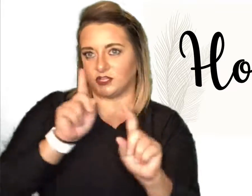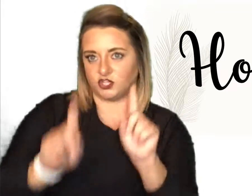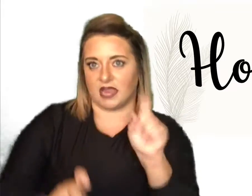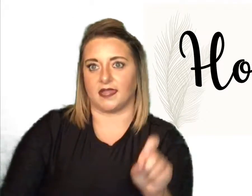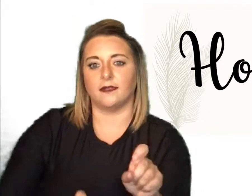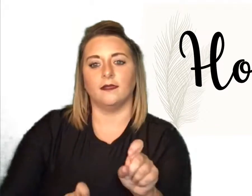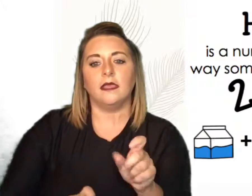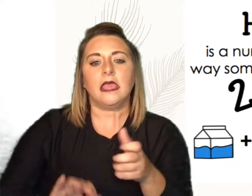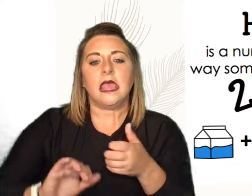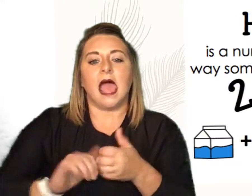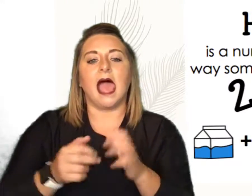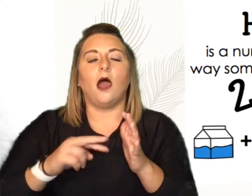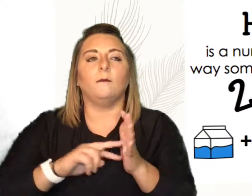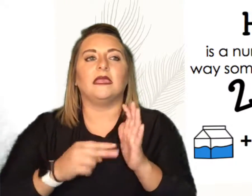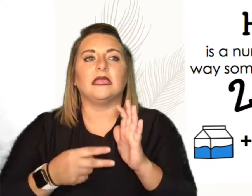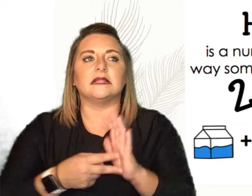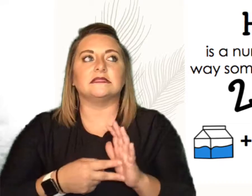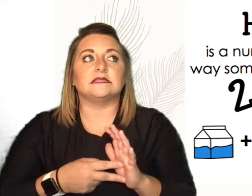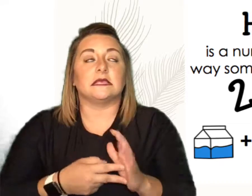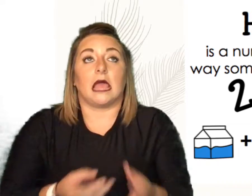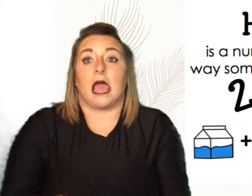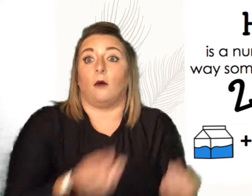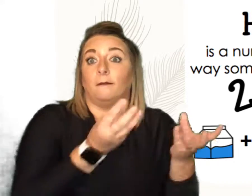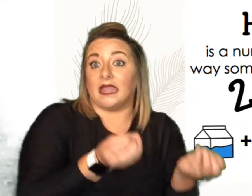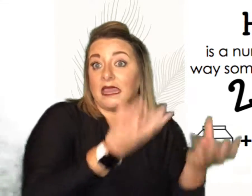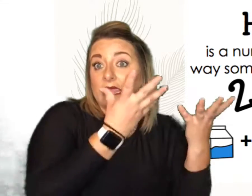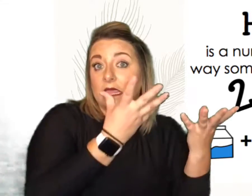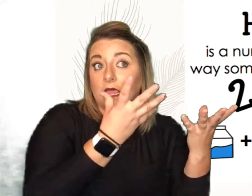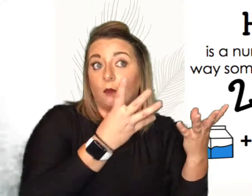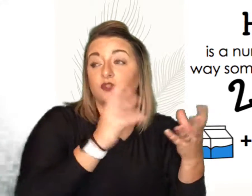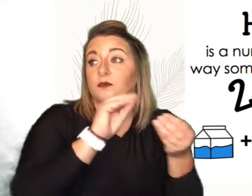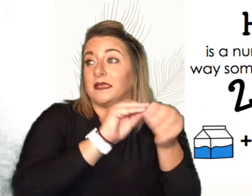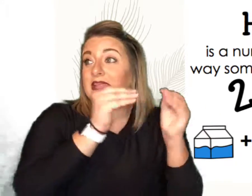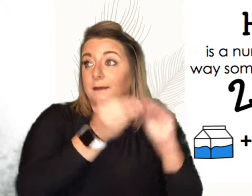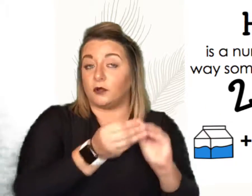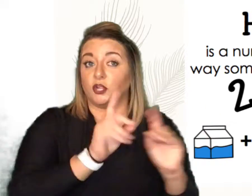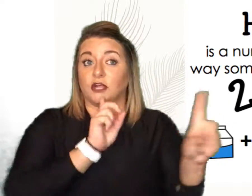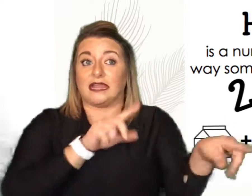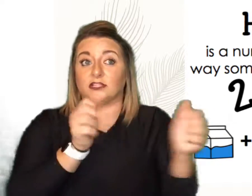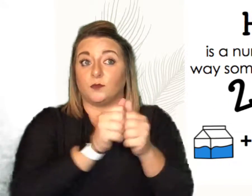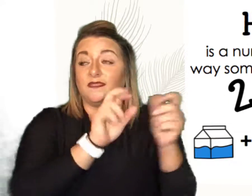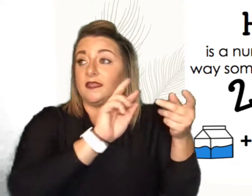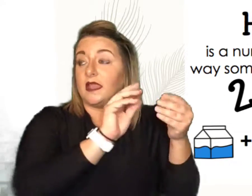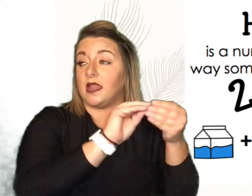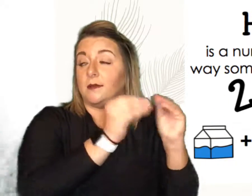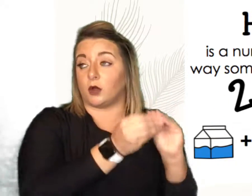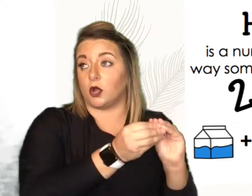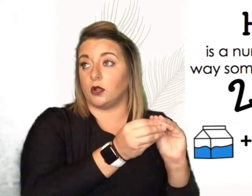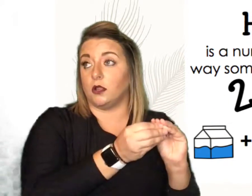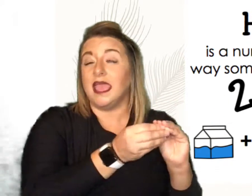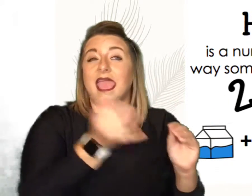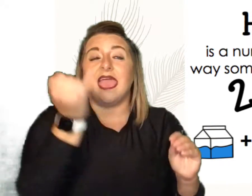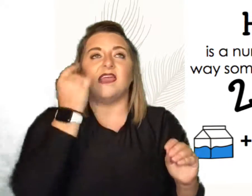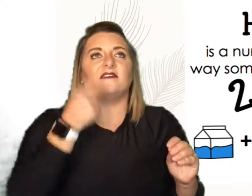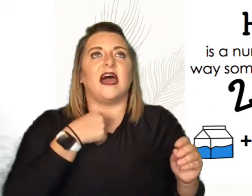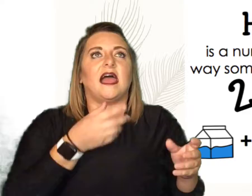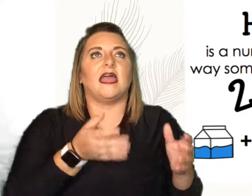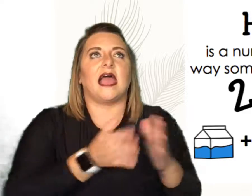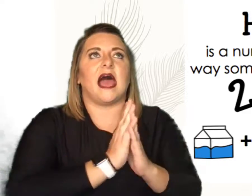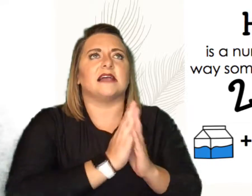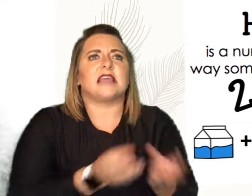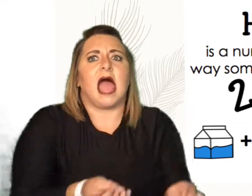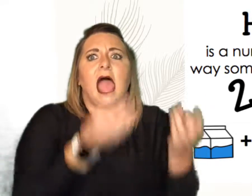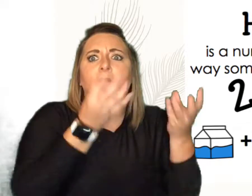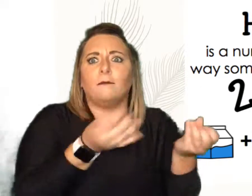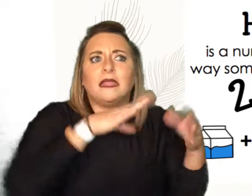how question? How means how many, which would be a number. You're going to answer with a number. If